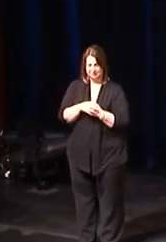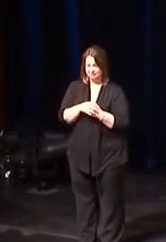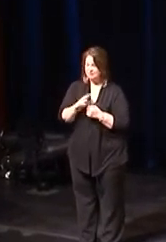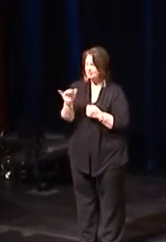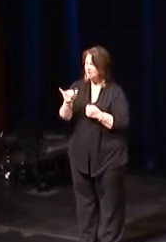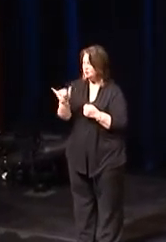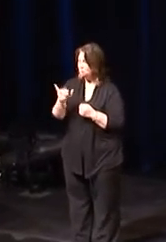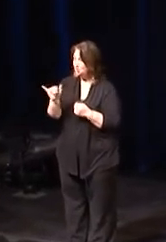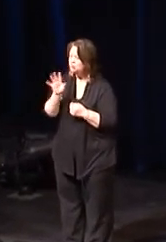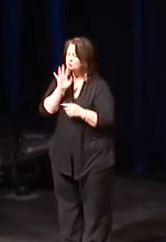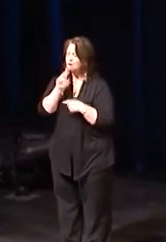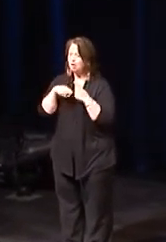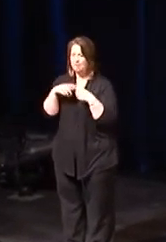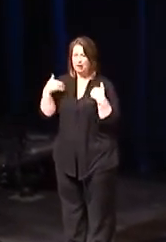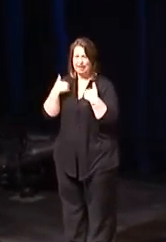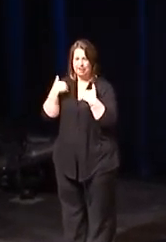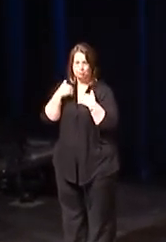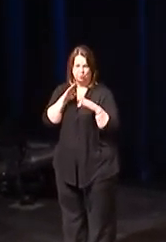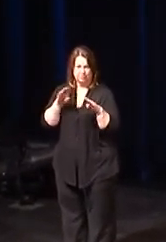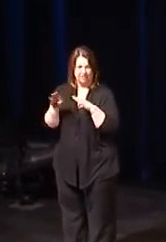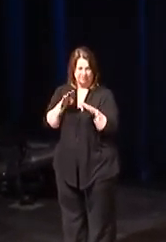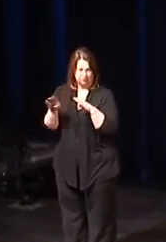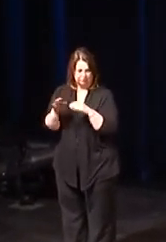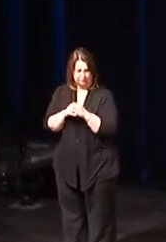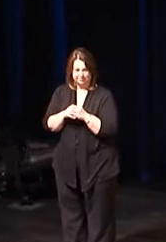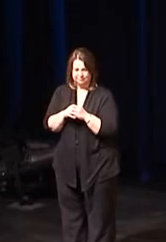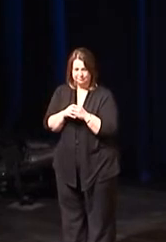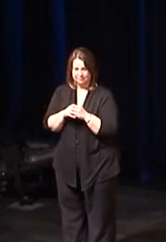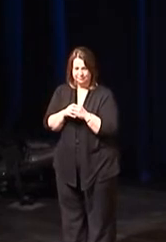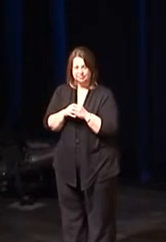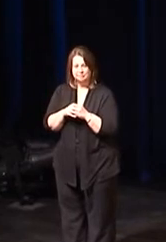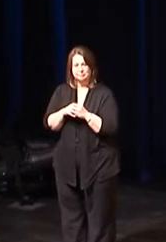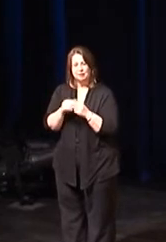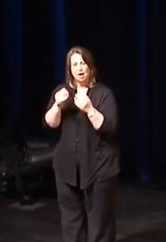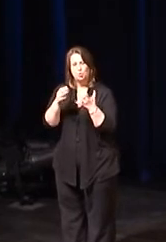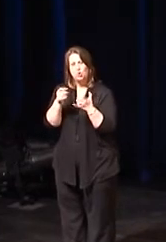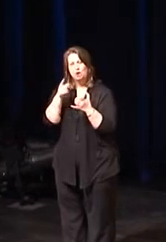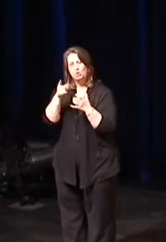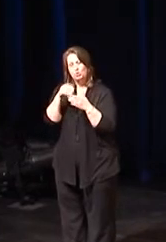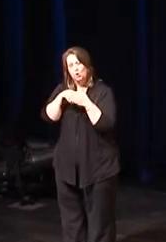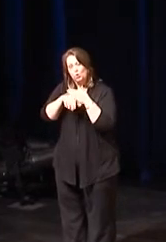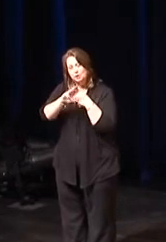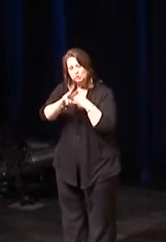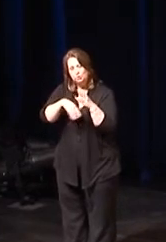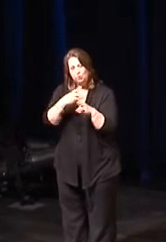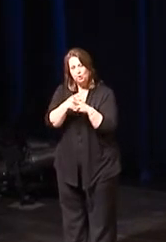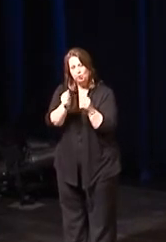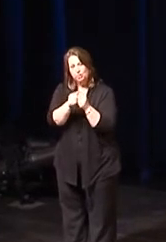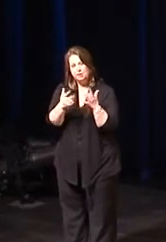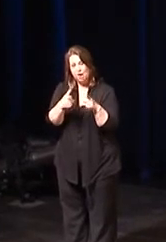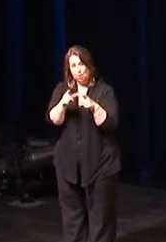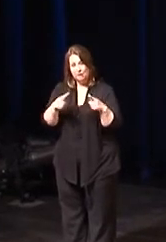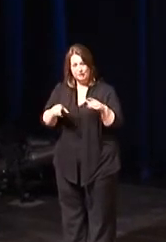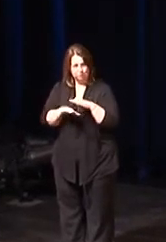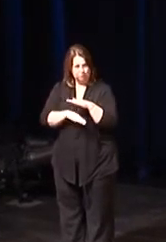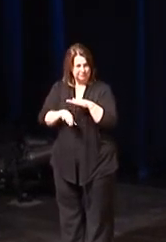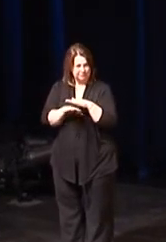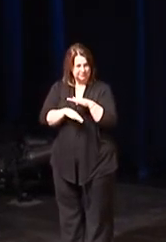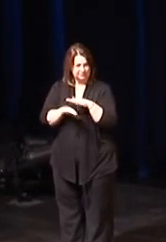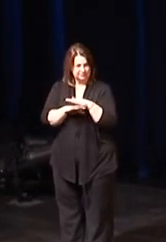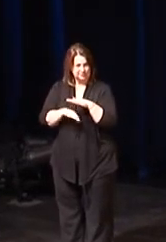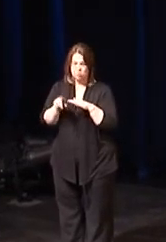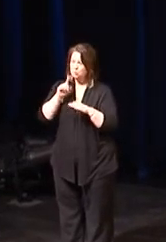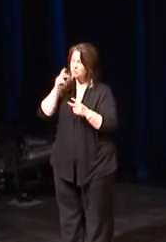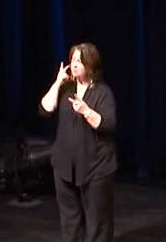and also about animal behavior. But I want to try to get you to enter a world that is not language-based. The